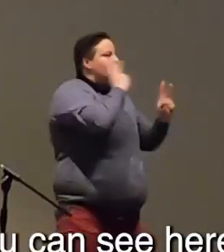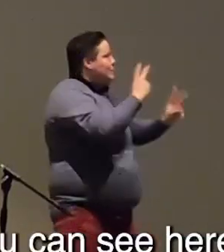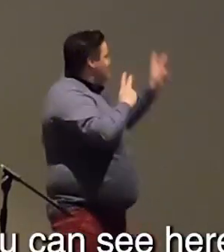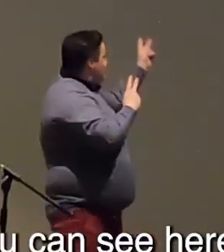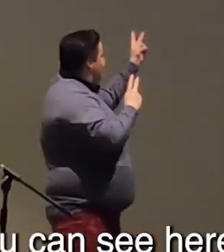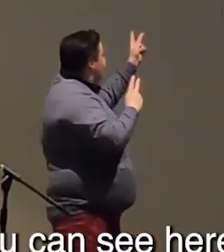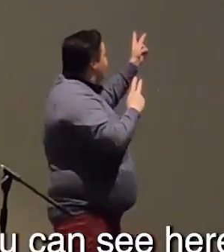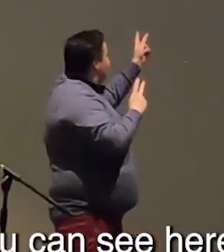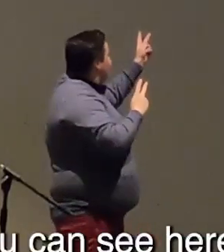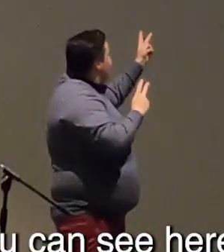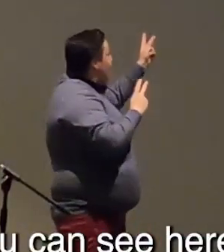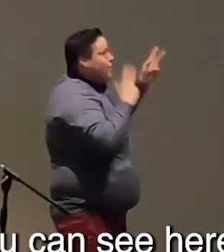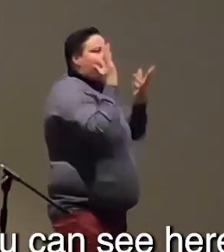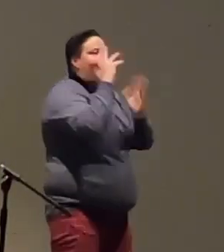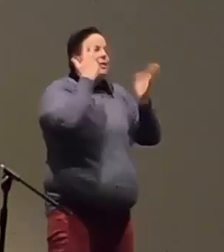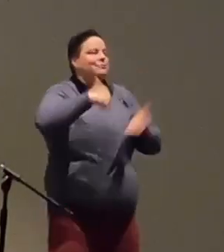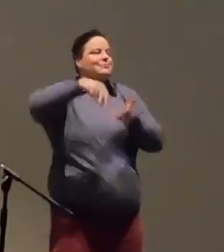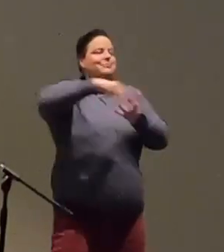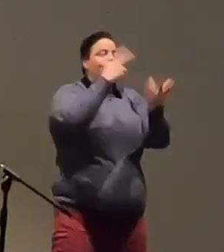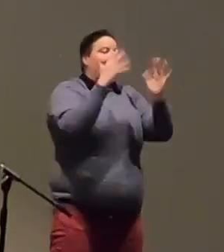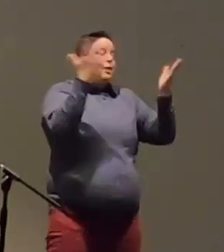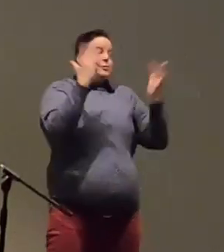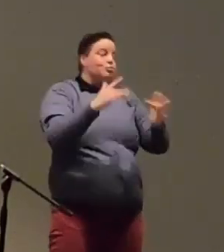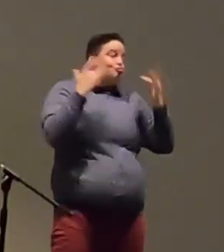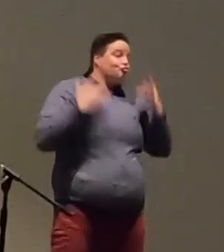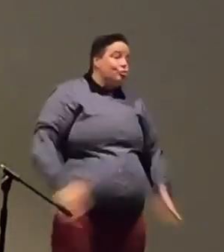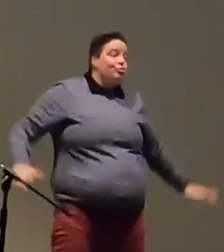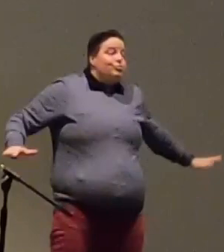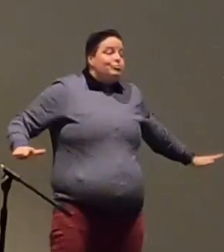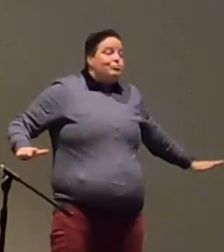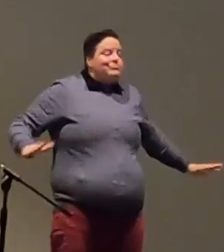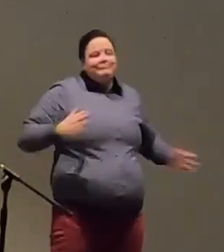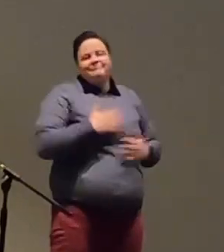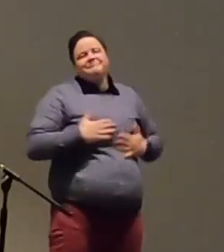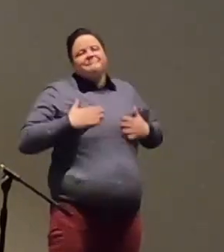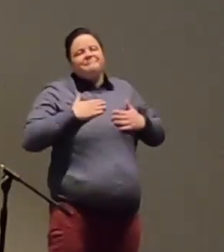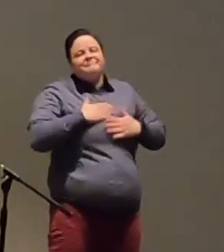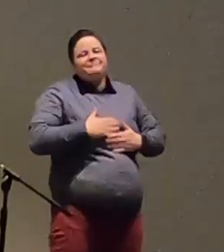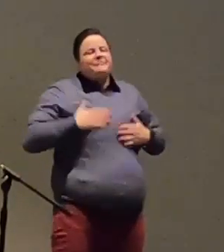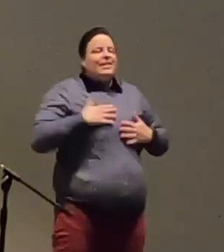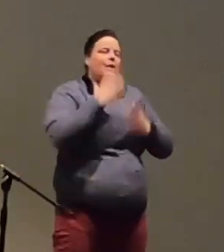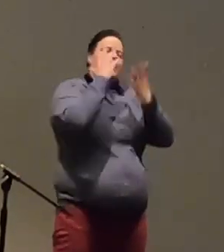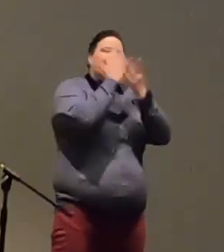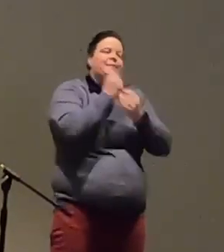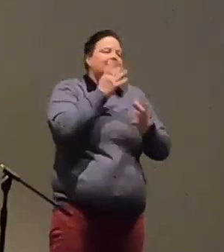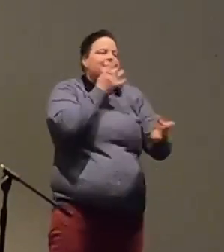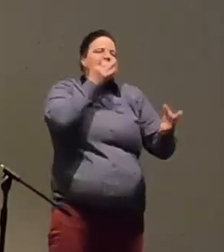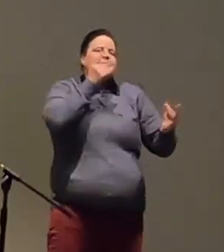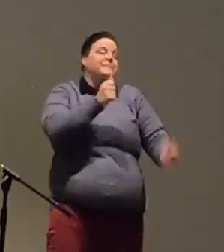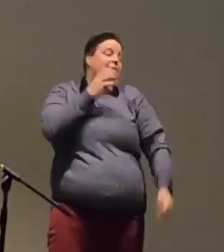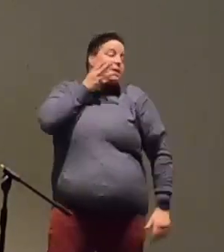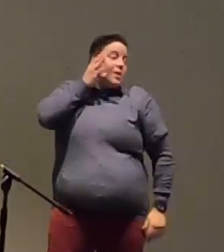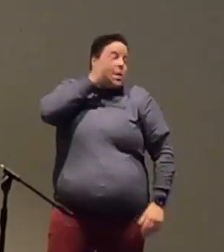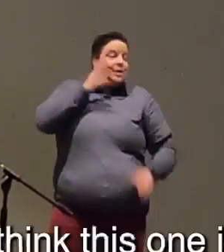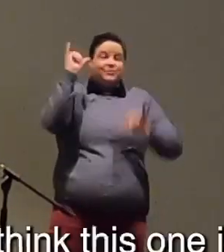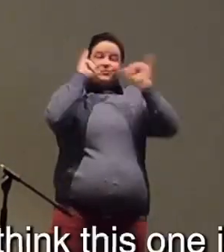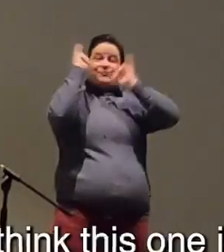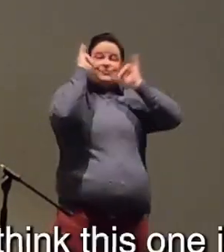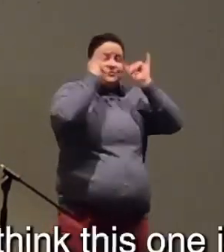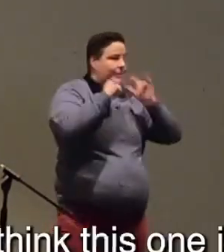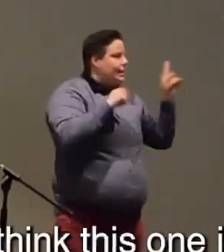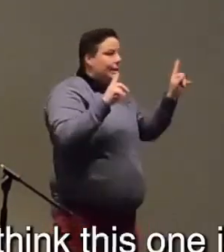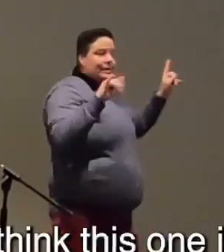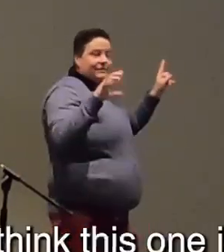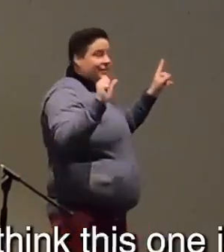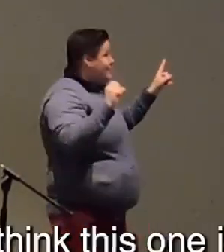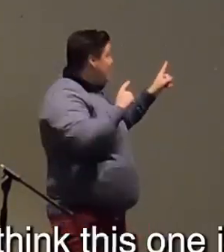gallivanting around a forest, unclothed, just enjoying their sweet wine. Davies, I think this